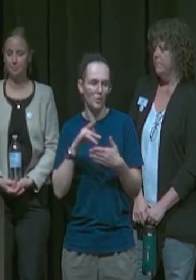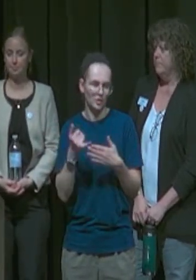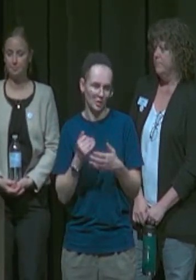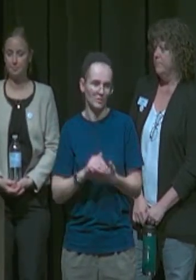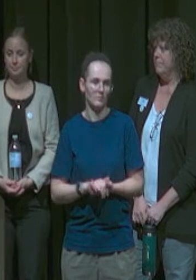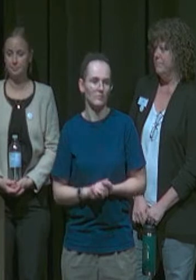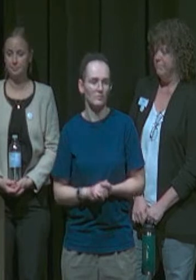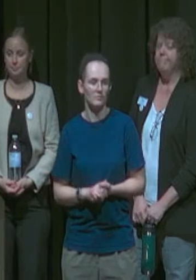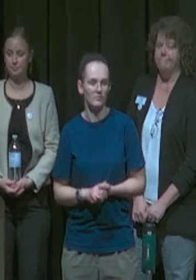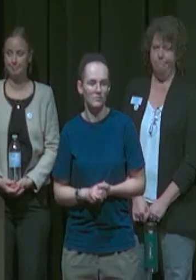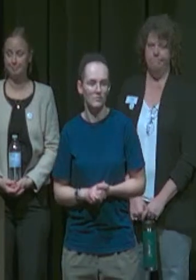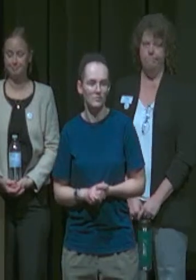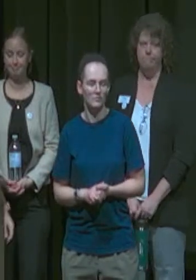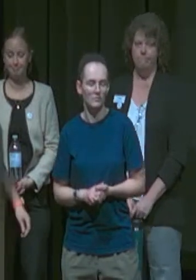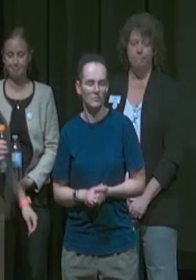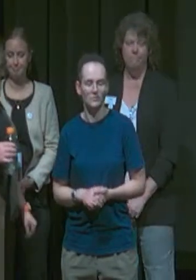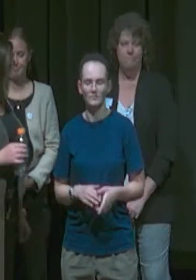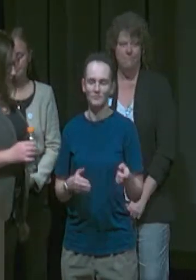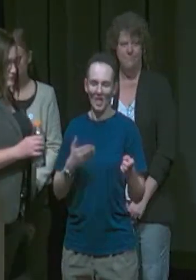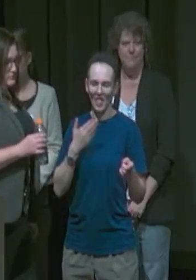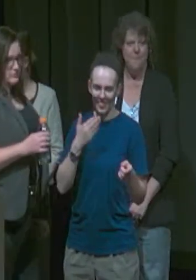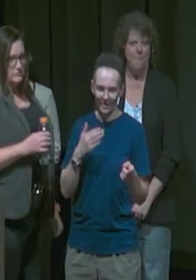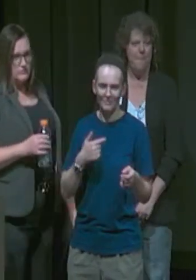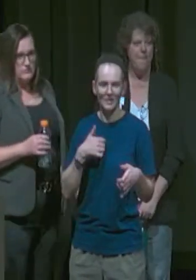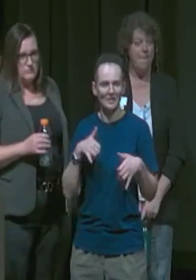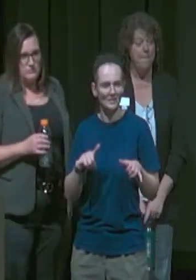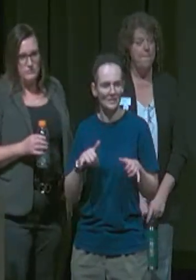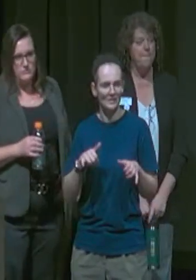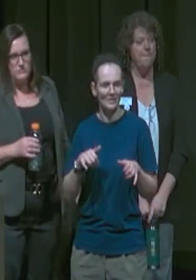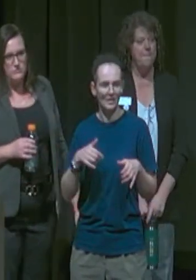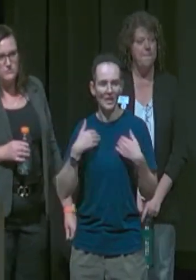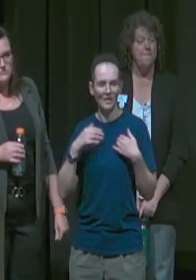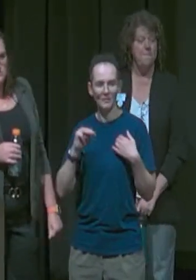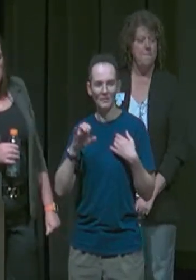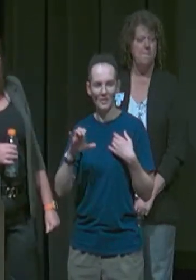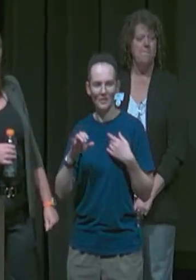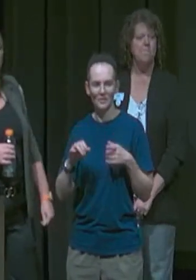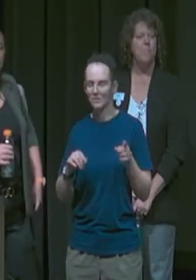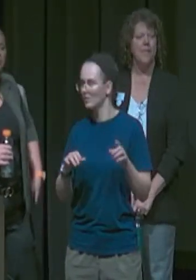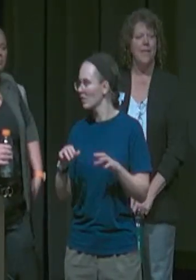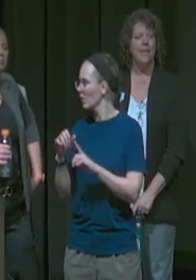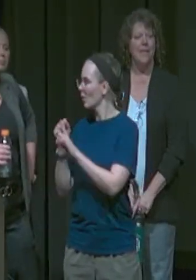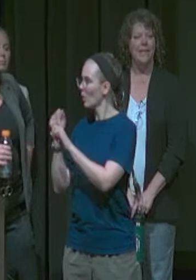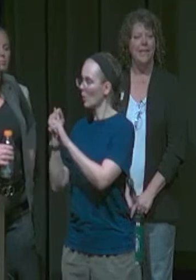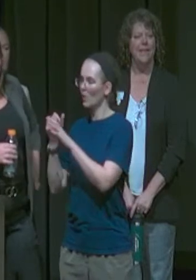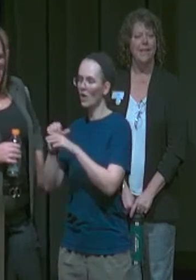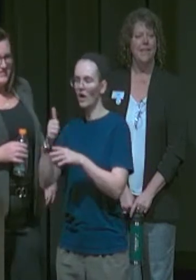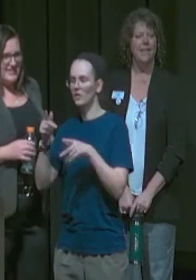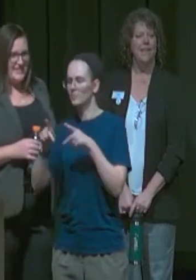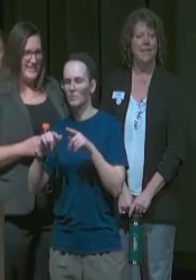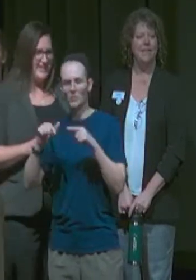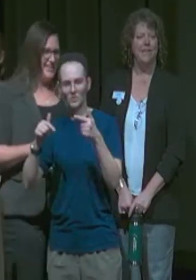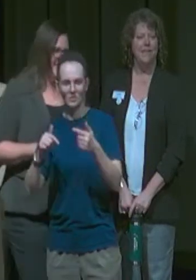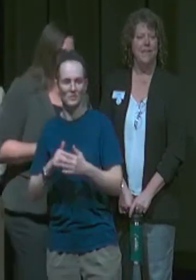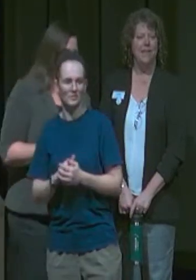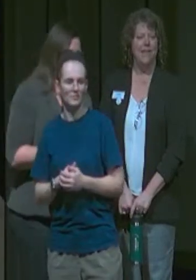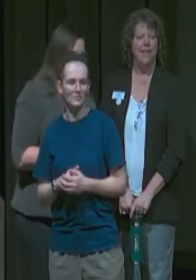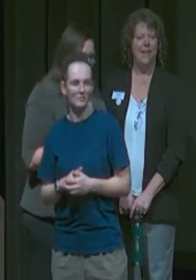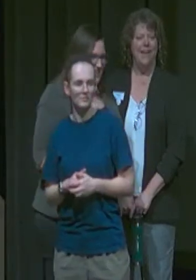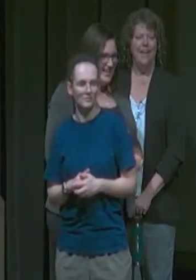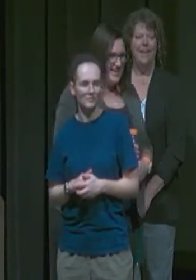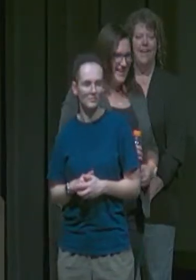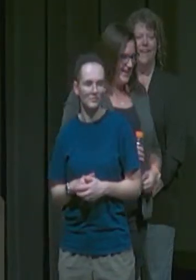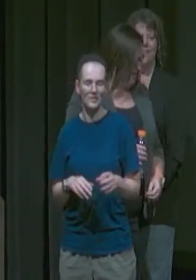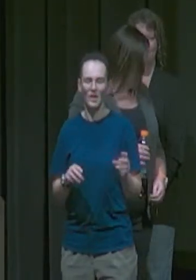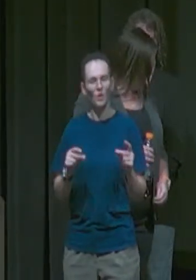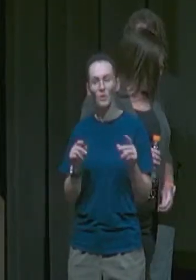project. Thank you. I still have the microphone. Oh, come on. This